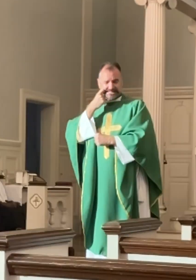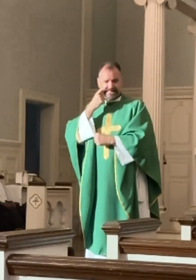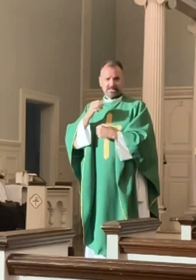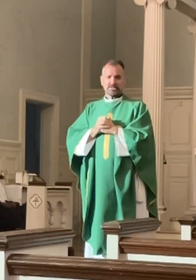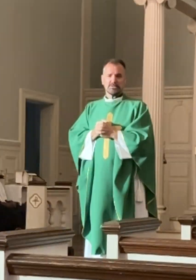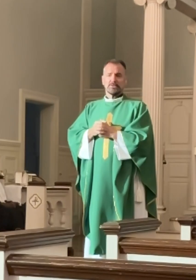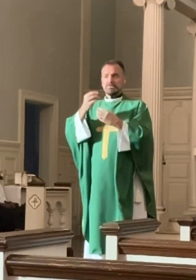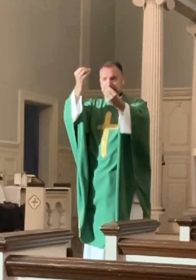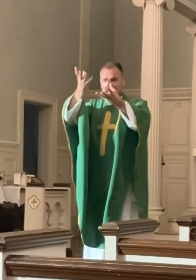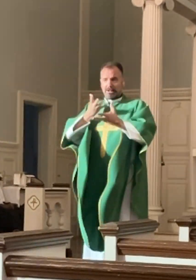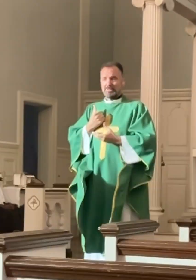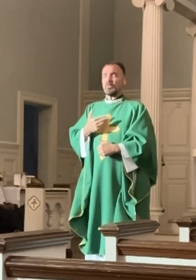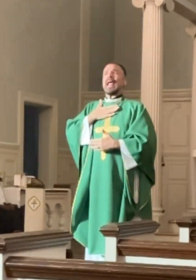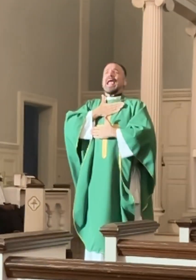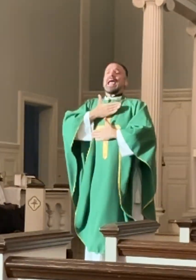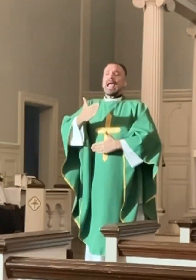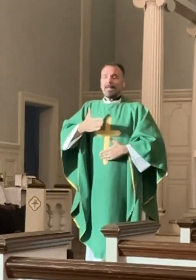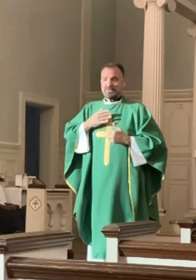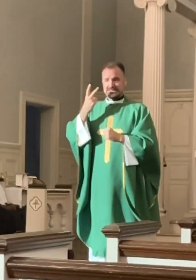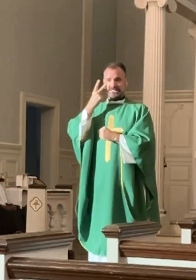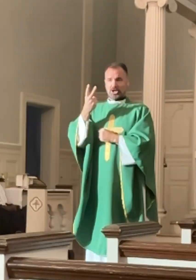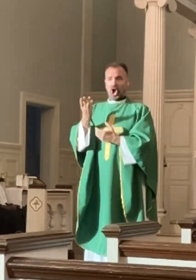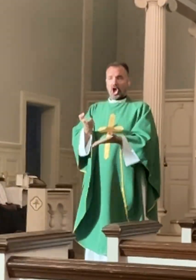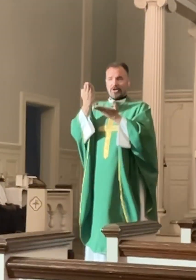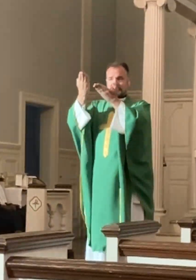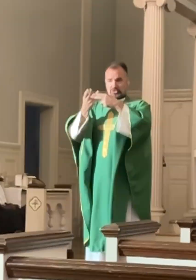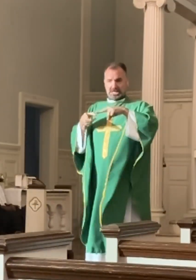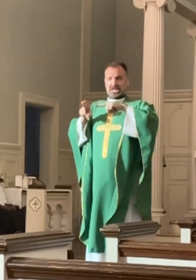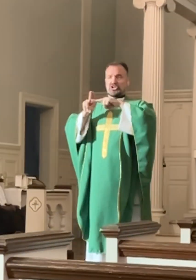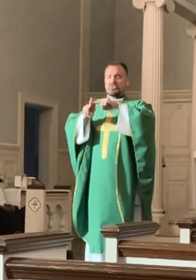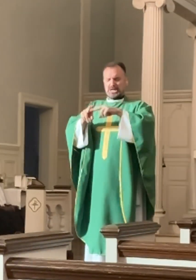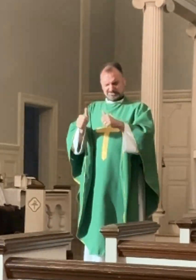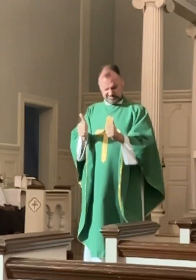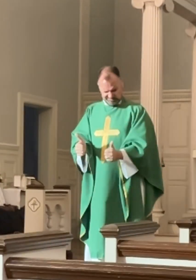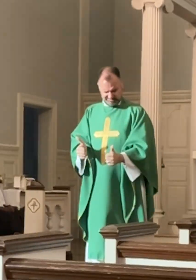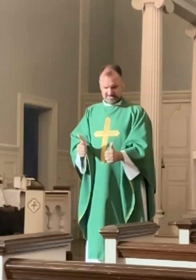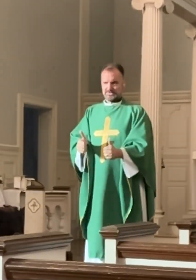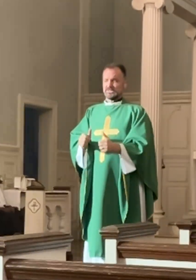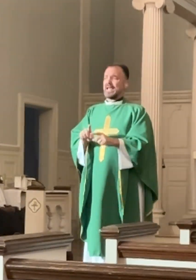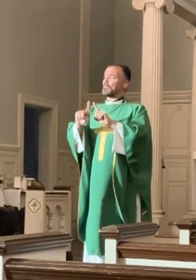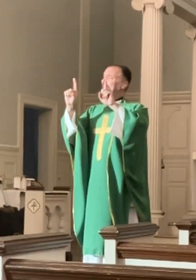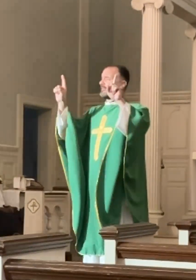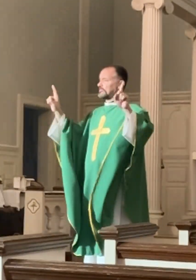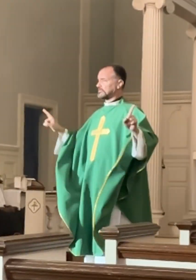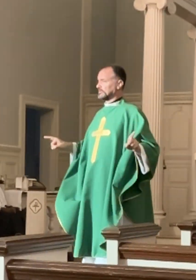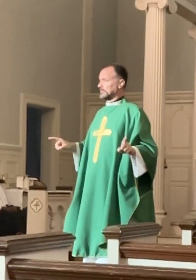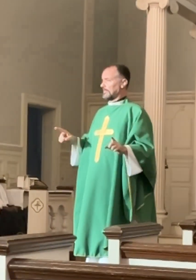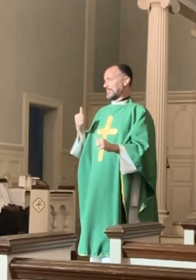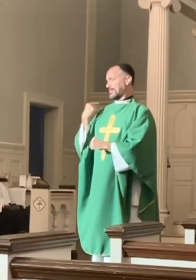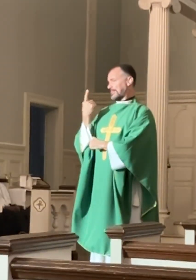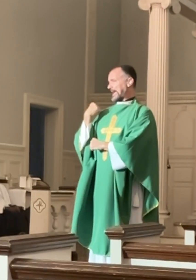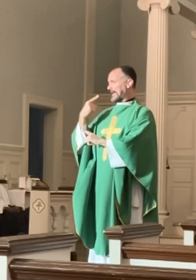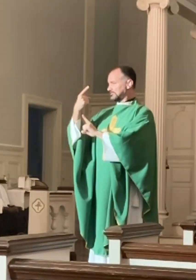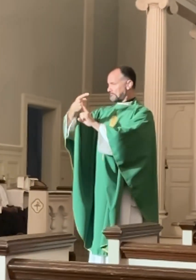I recently had a meeting with the Archdiocese, and they were happy to see that the weekly operatory had been increasing.